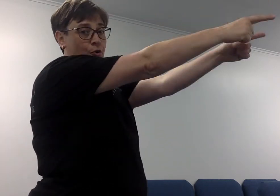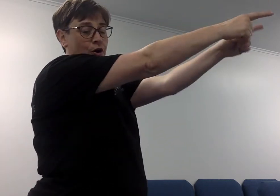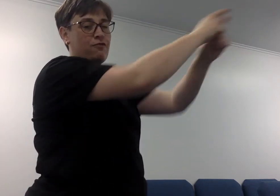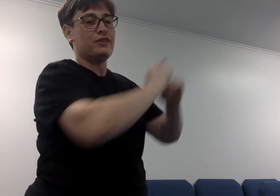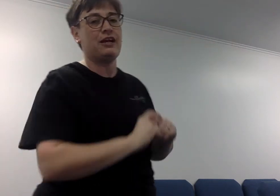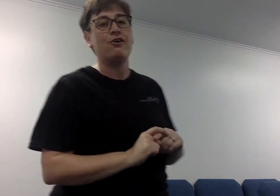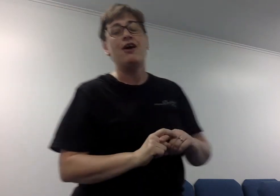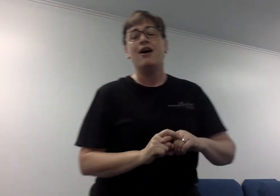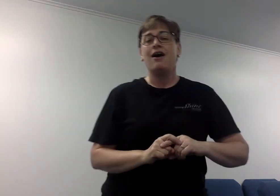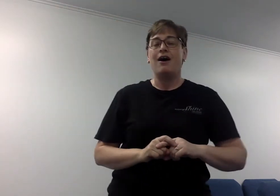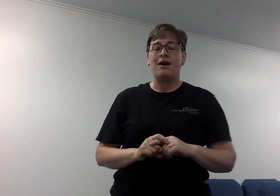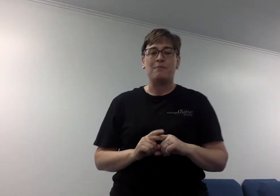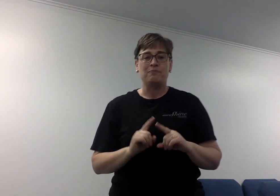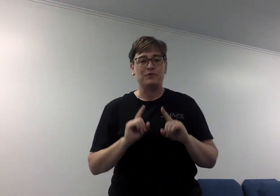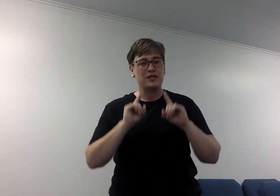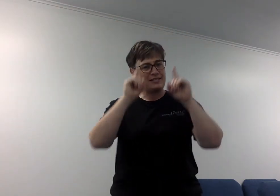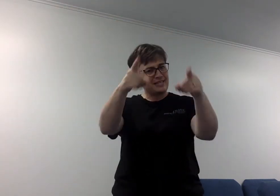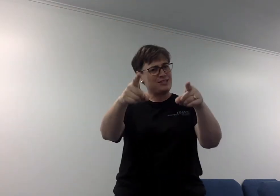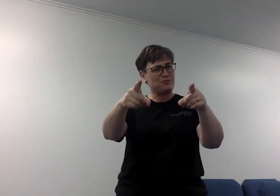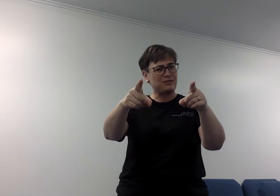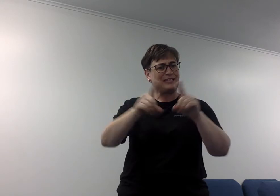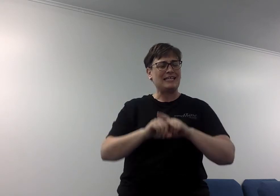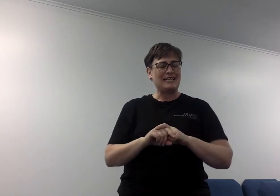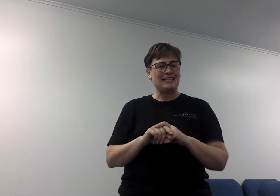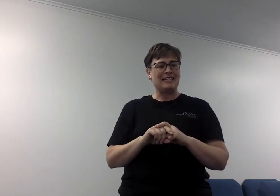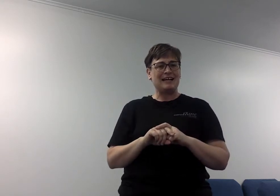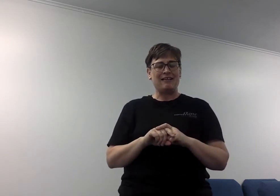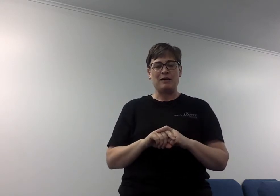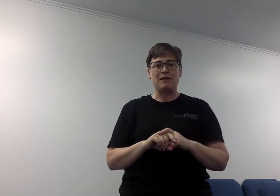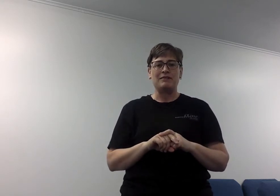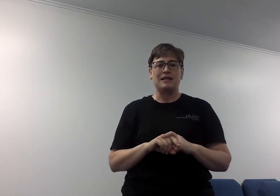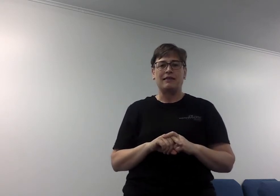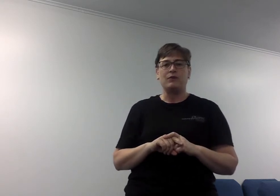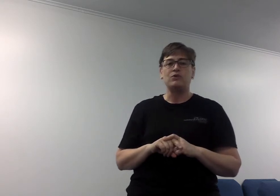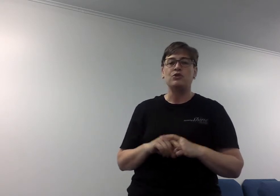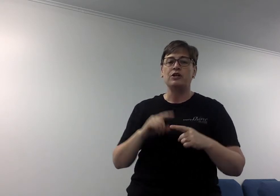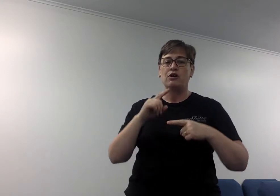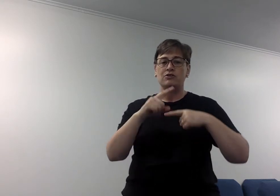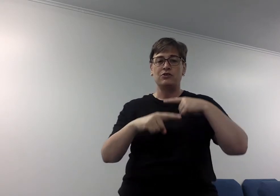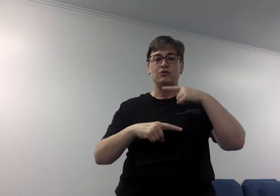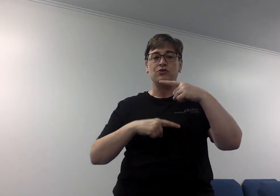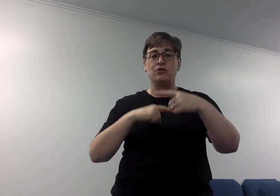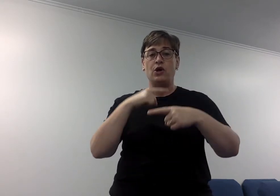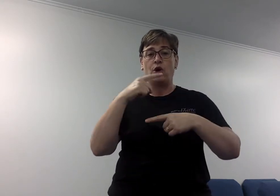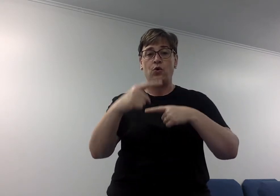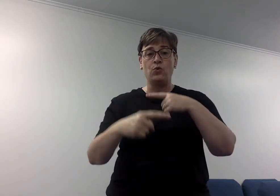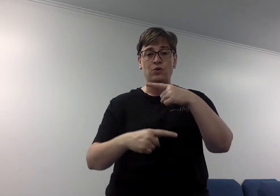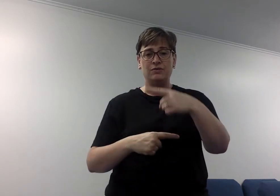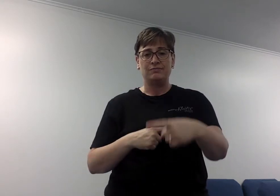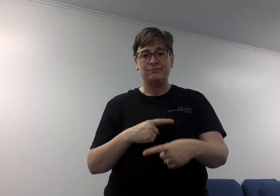over there. So that's the really neat thing I like about sign language. You can also do go.